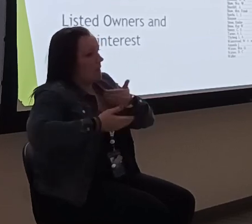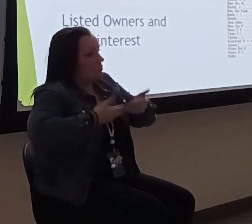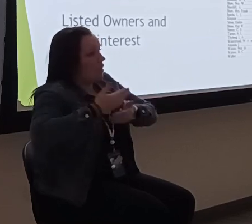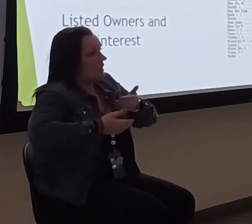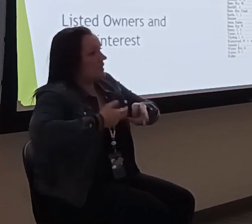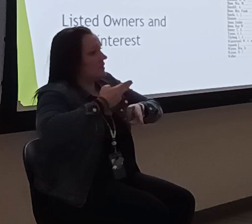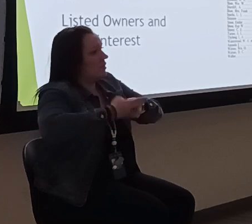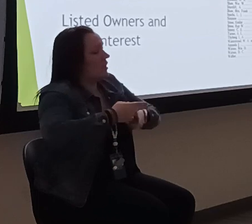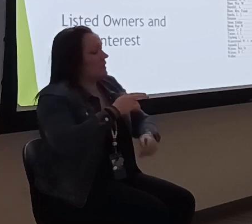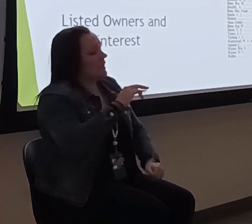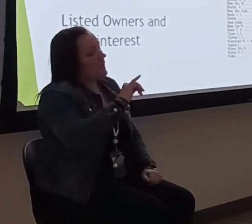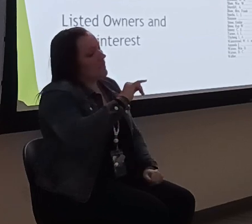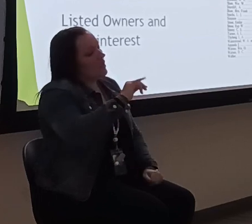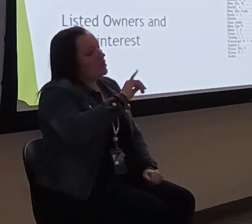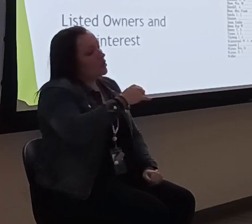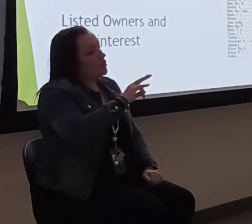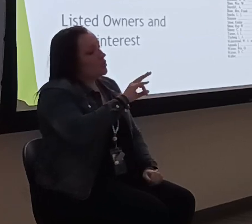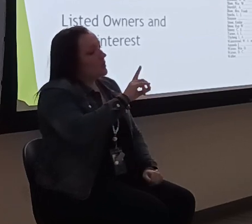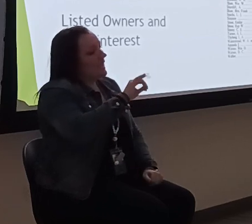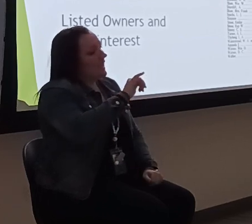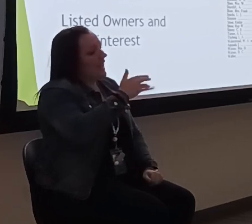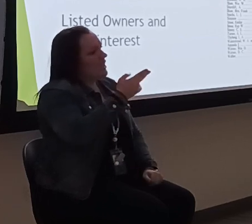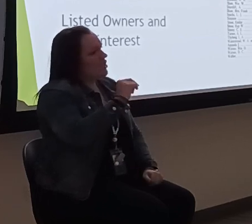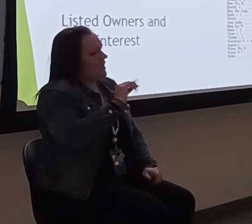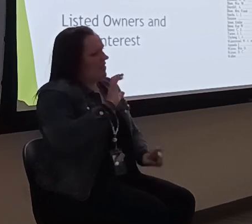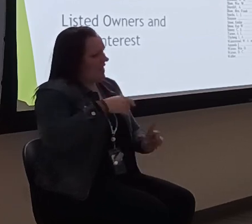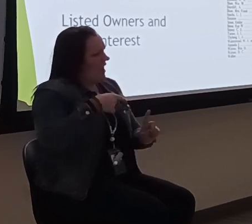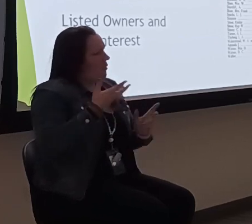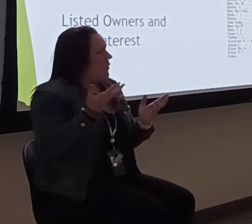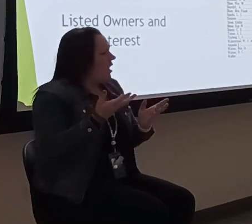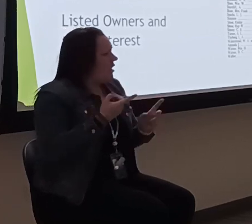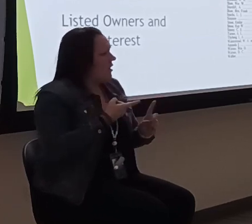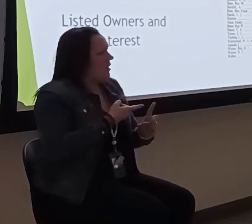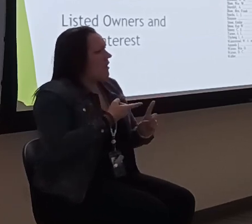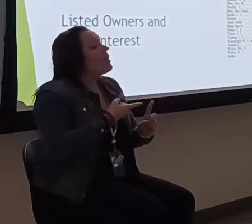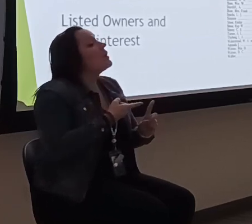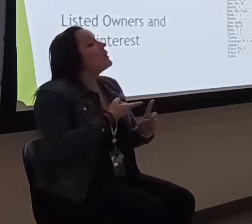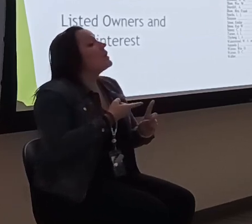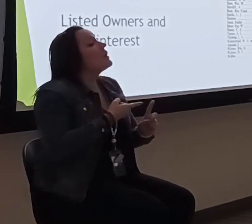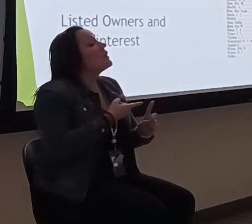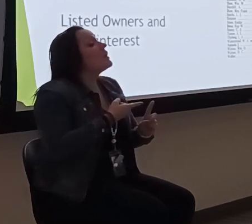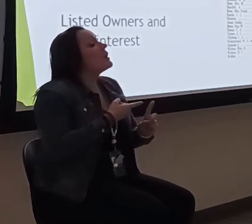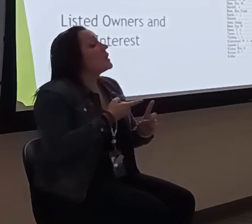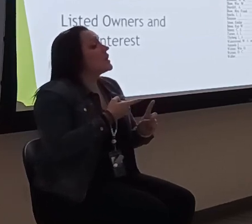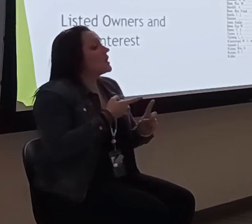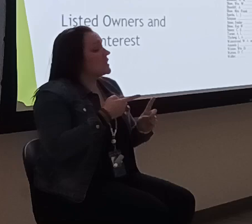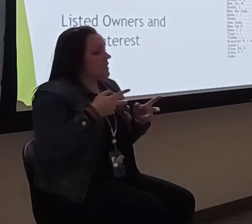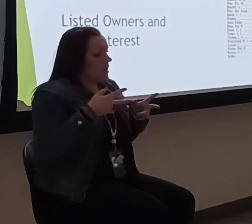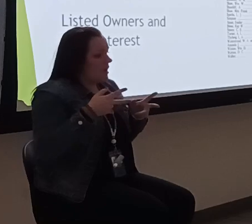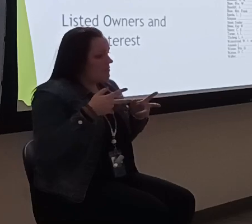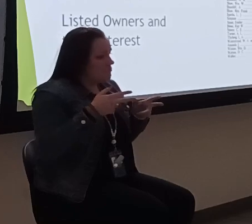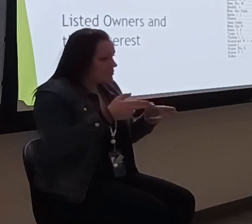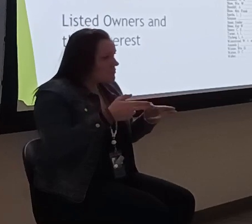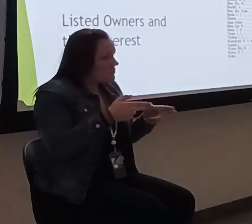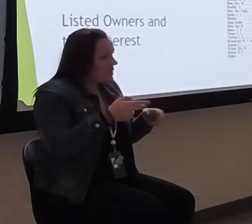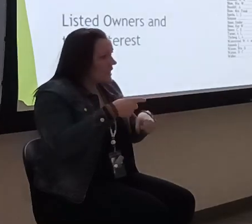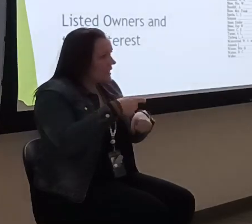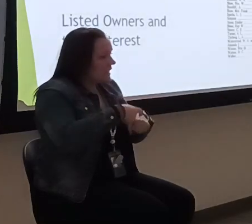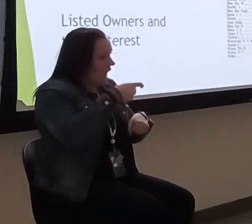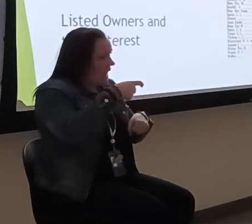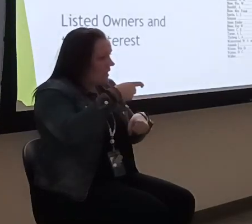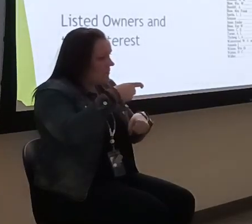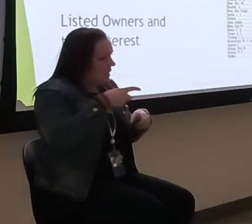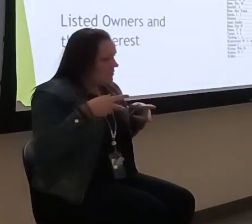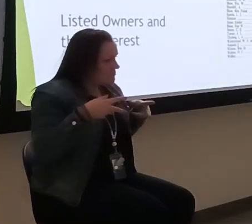an adjudication. And what an adjudication is it's a snapshot in time of how the water